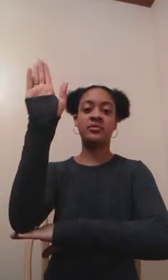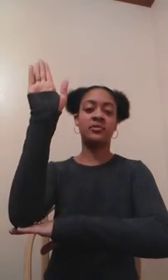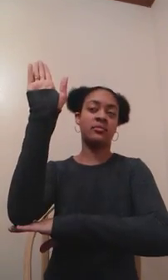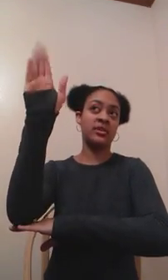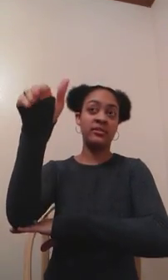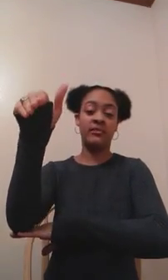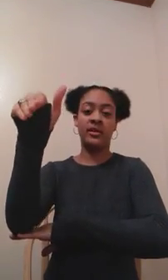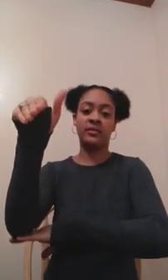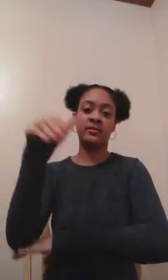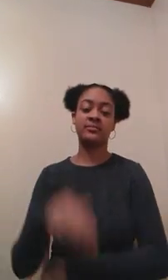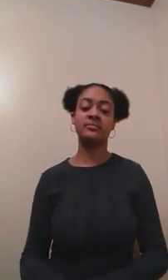or evening.